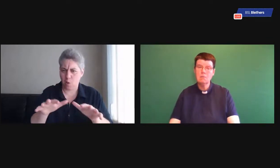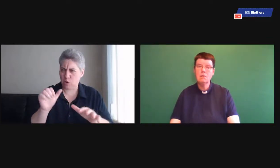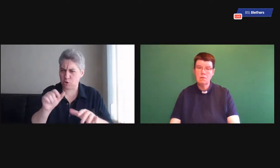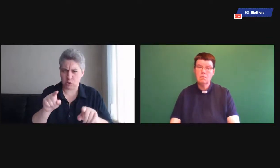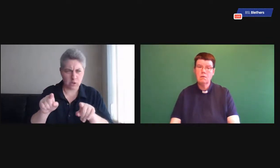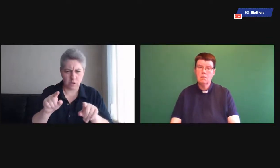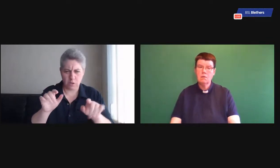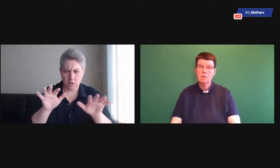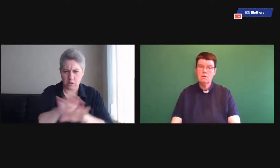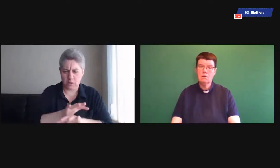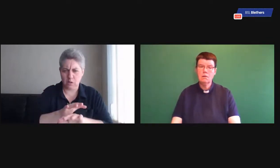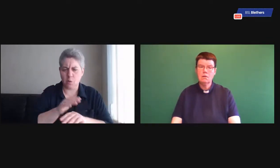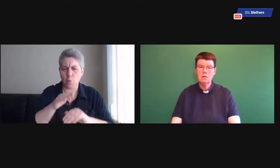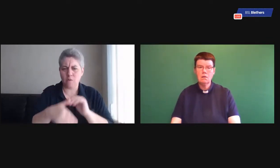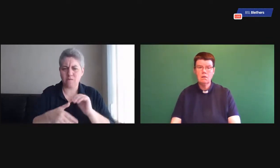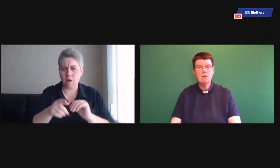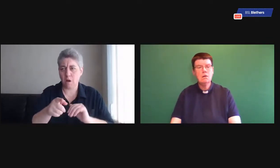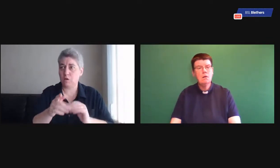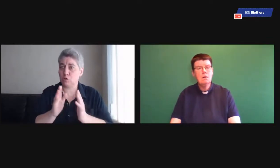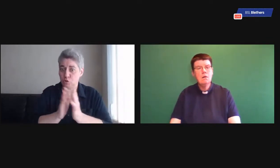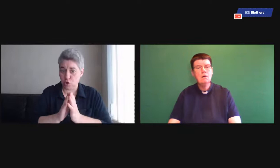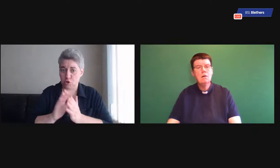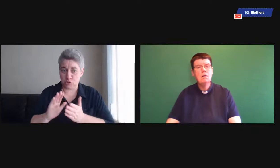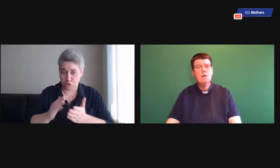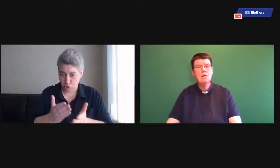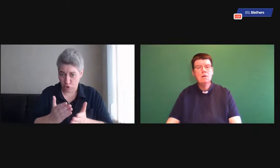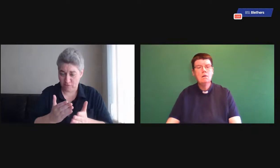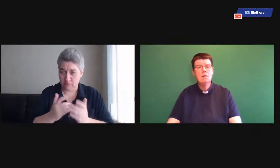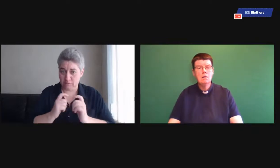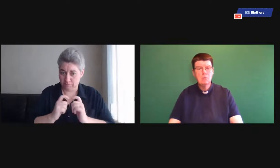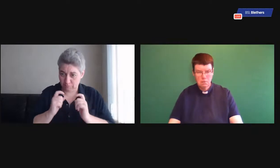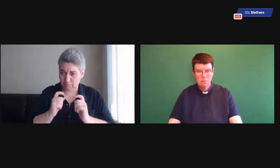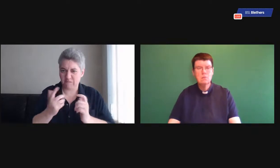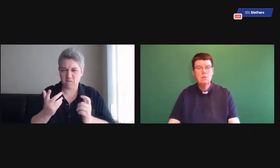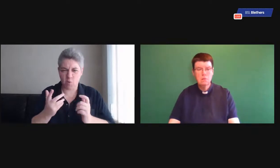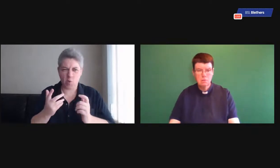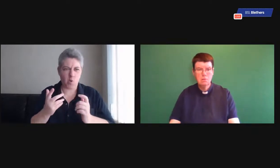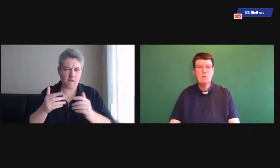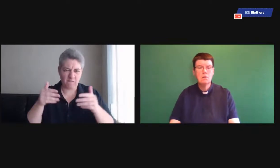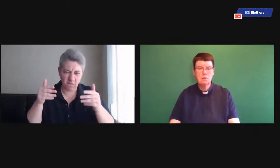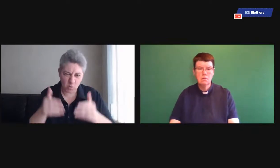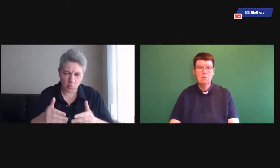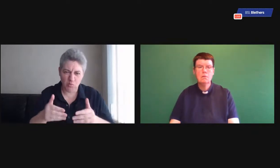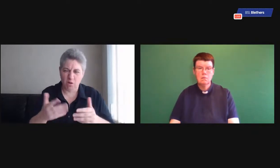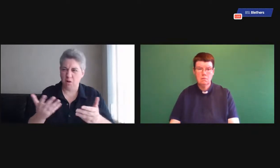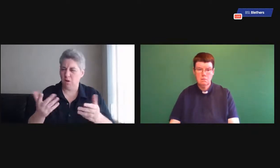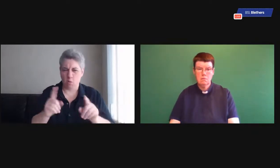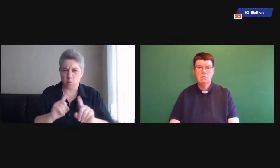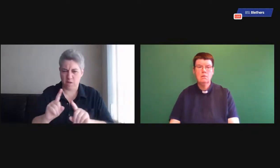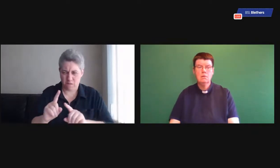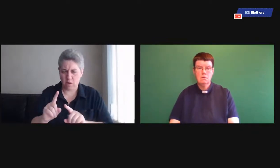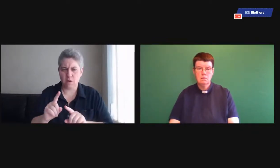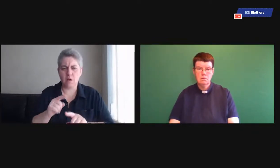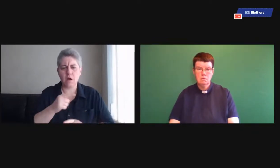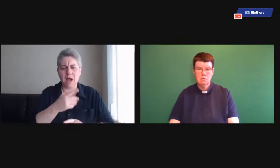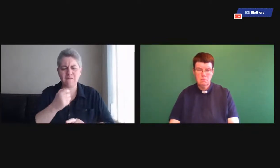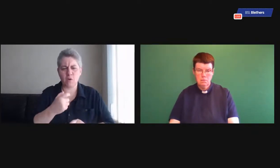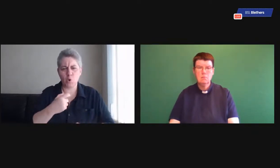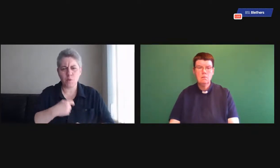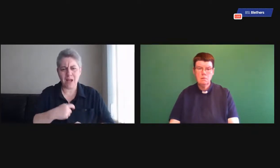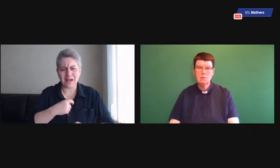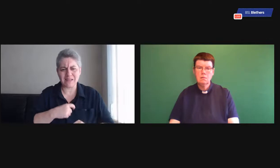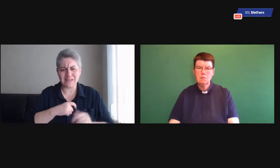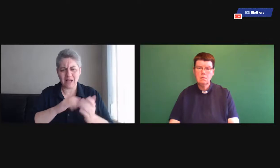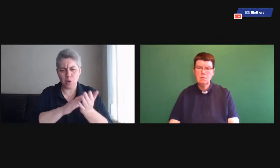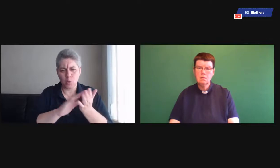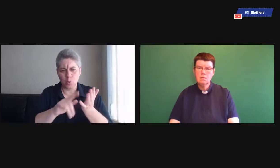I just want to check and just clarify in case there's some confusion outside there. Now you've got your church services, and